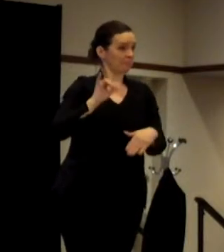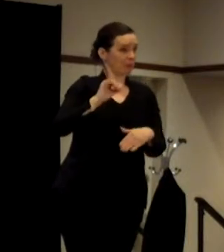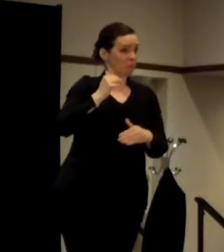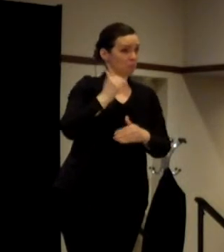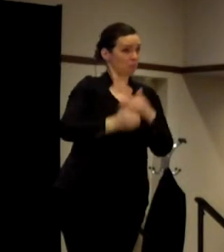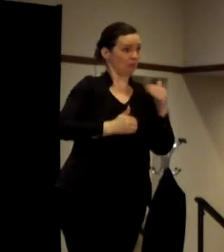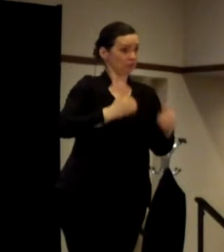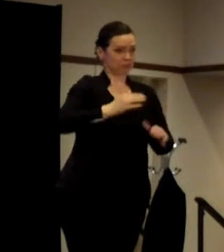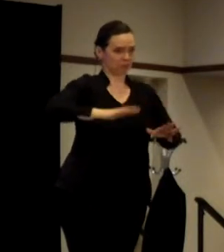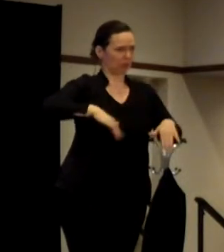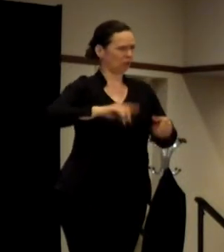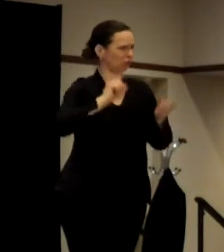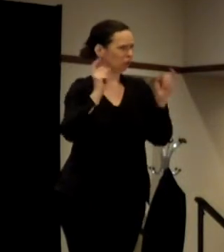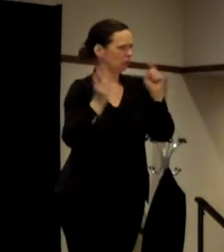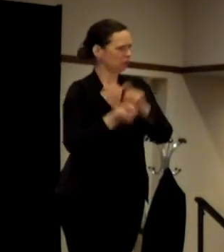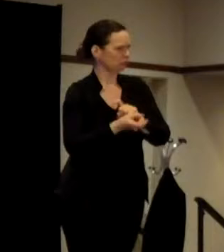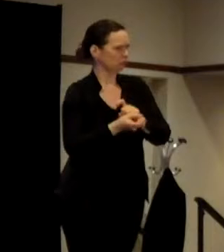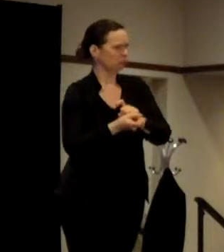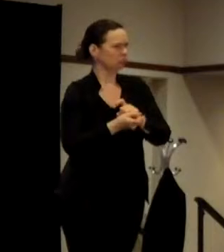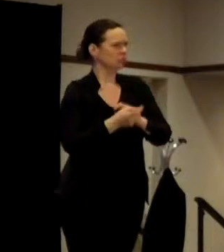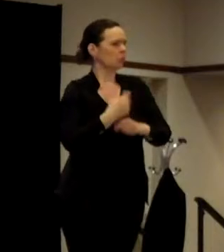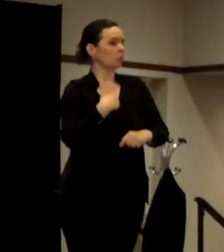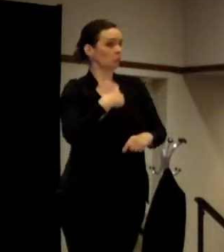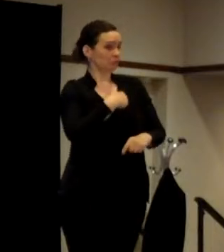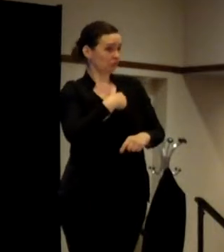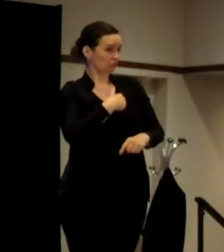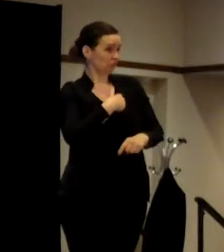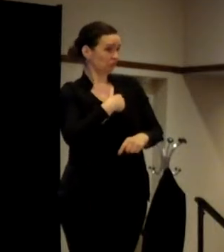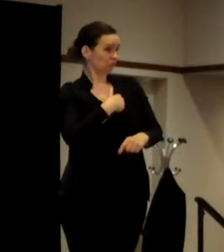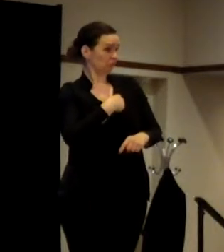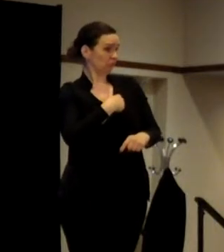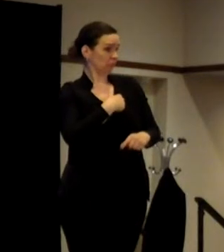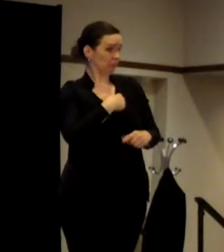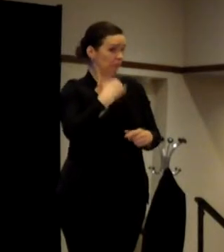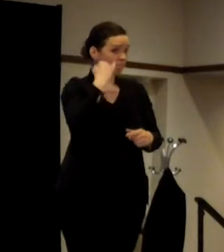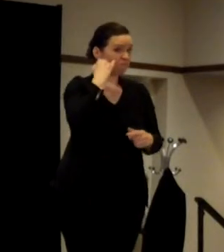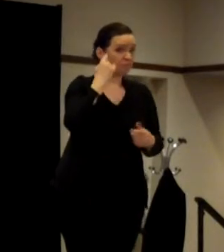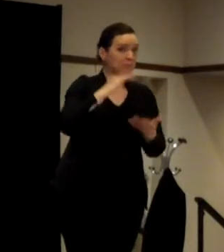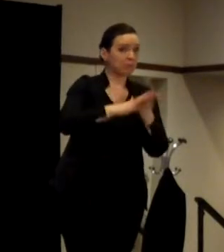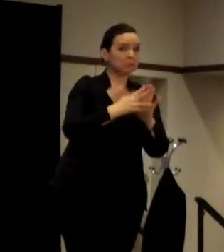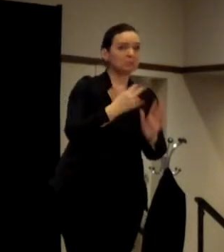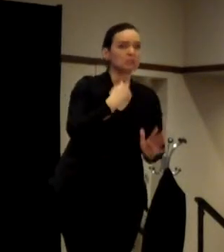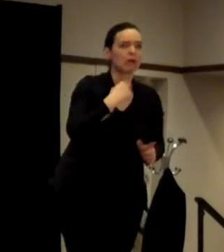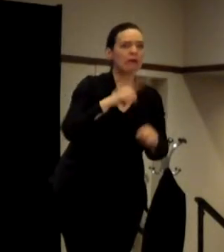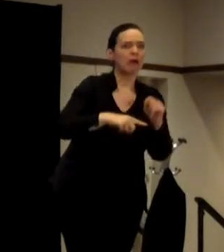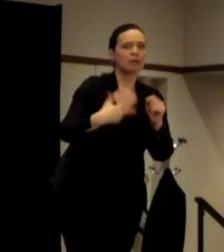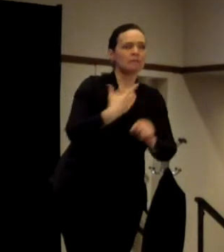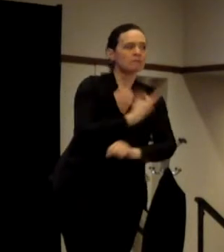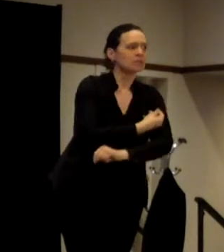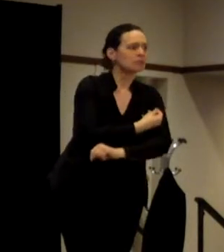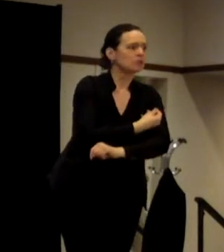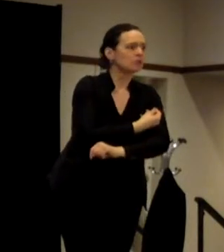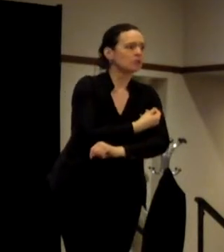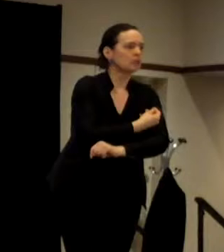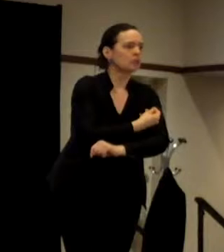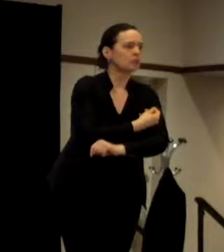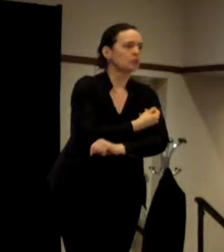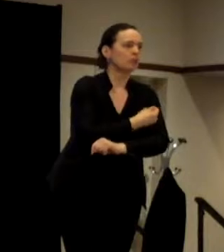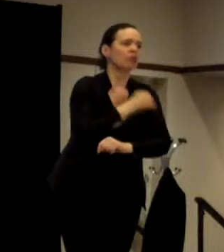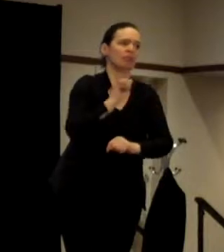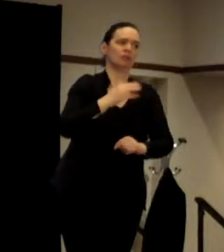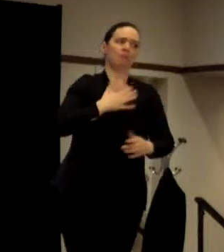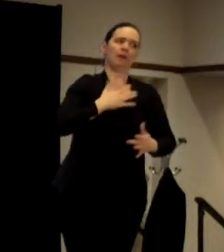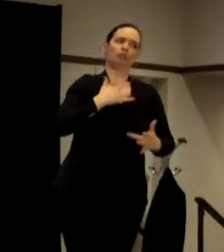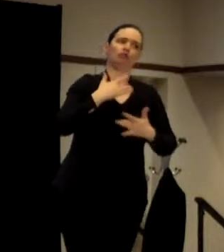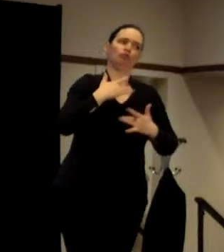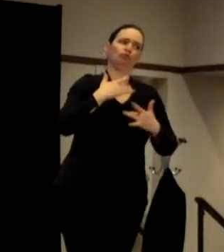is paralyzing vaccine distribution or response to the pandemic, I think things change. One of the things,